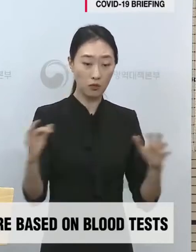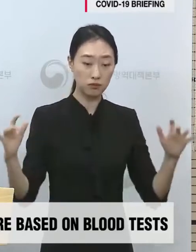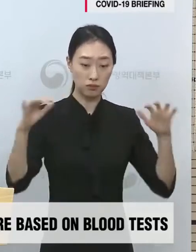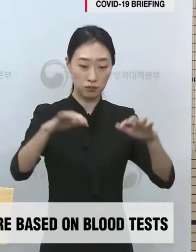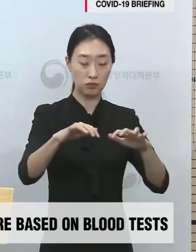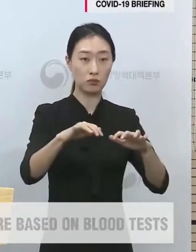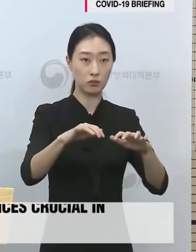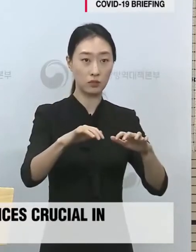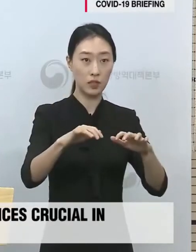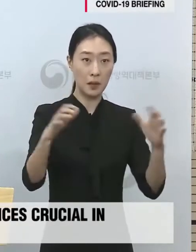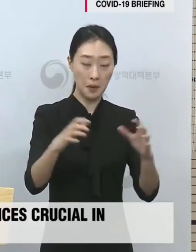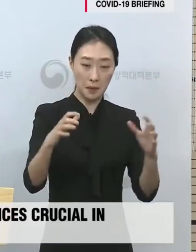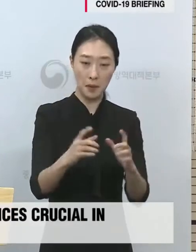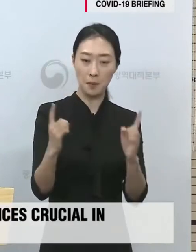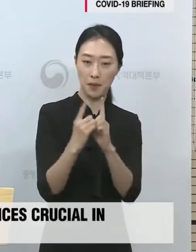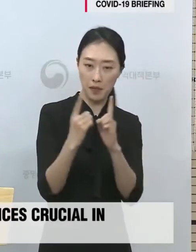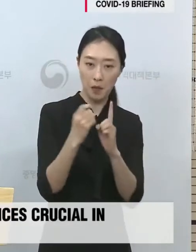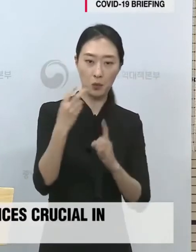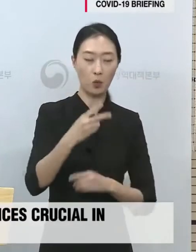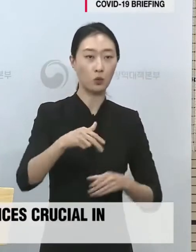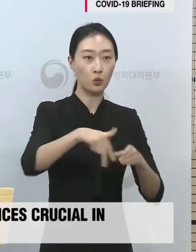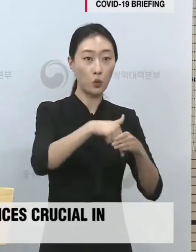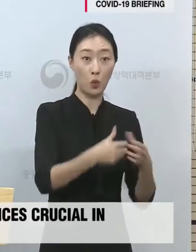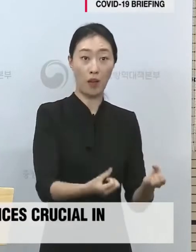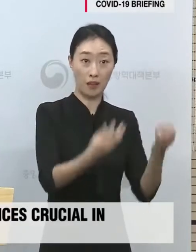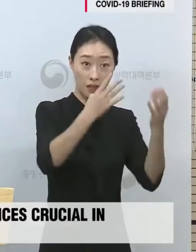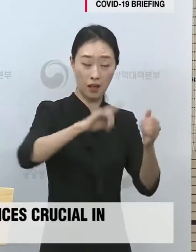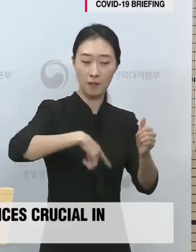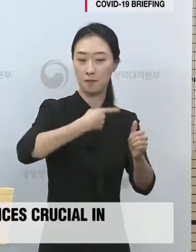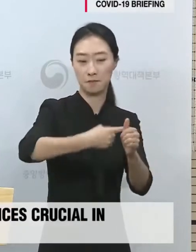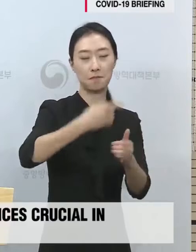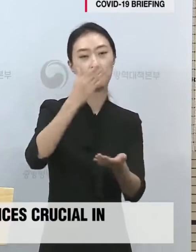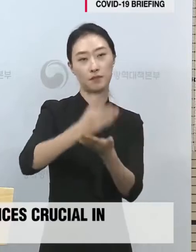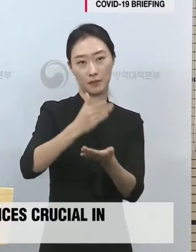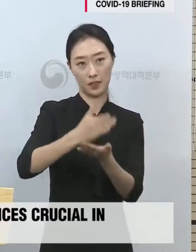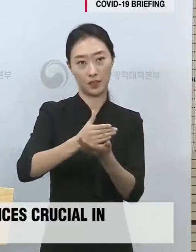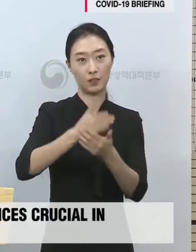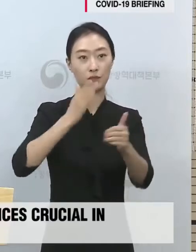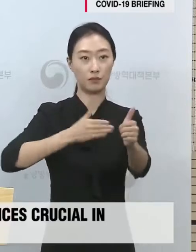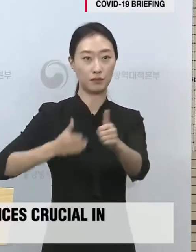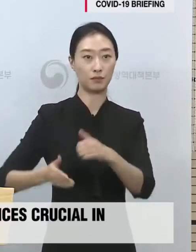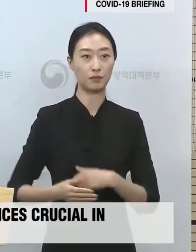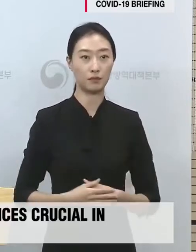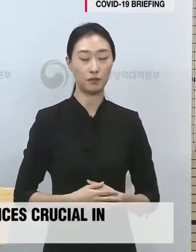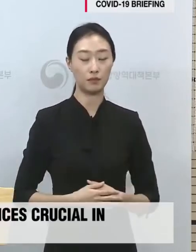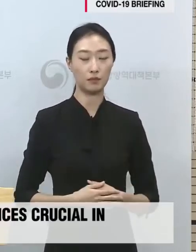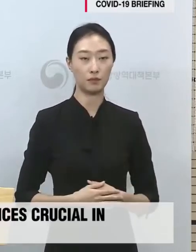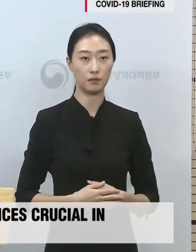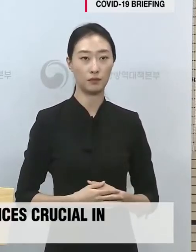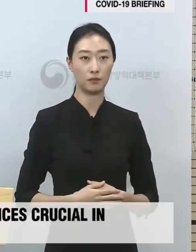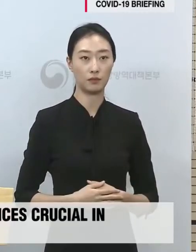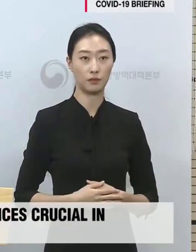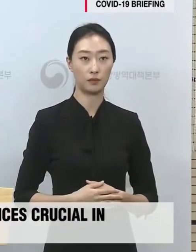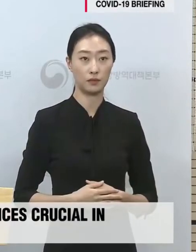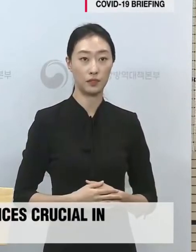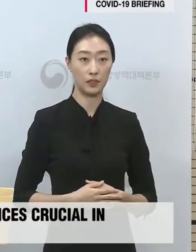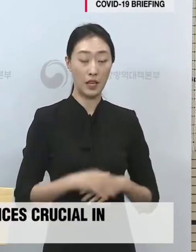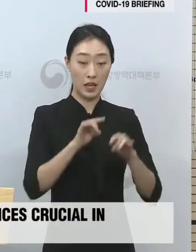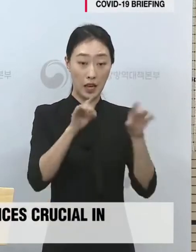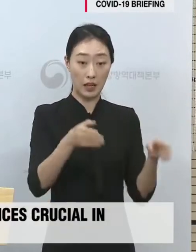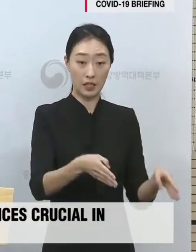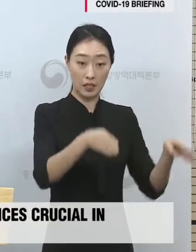from going to group gatherings in closed-door places like your appointments as well as